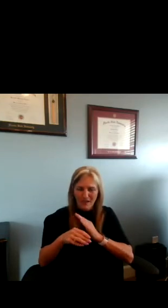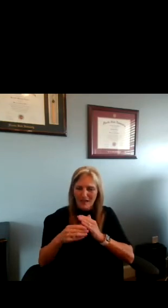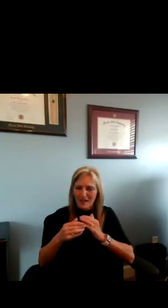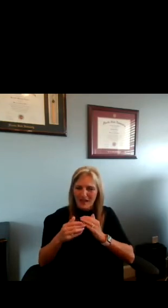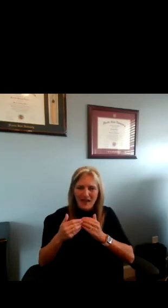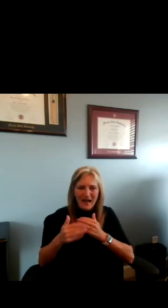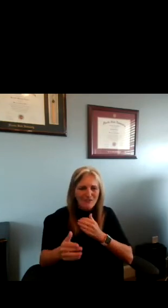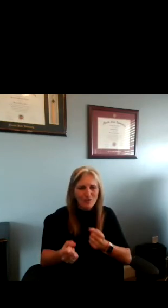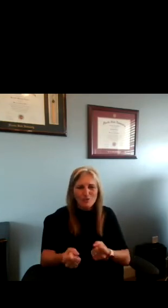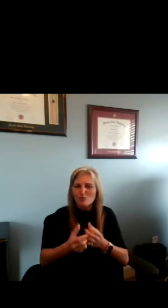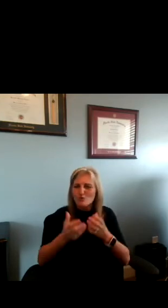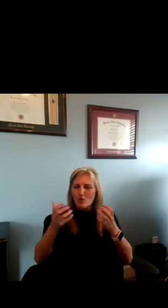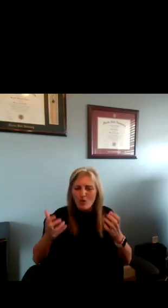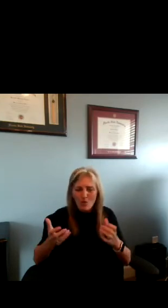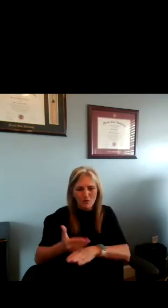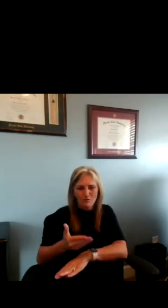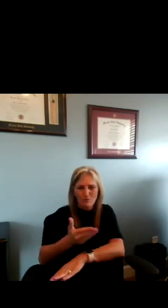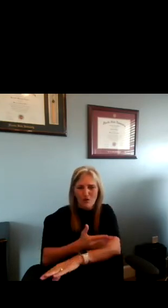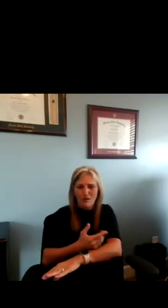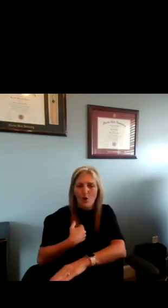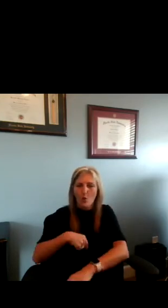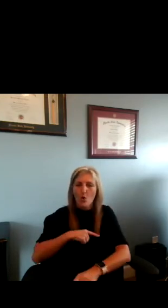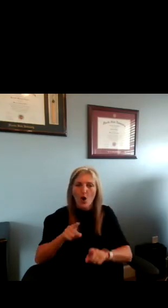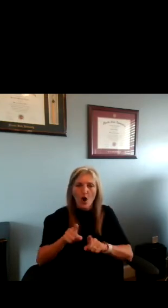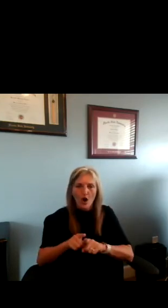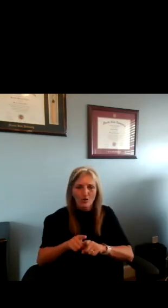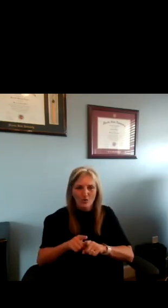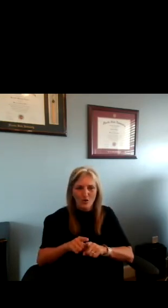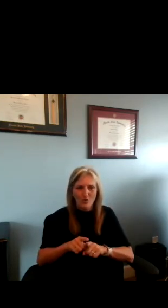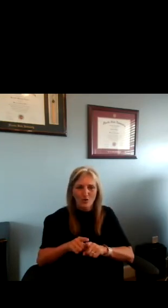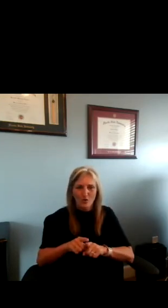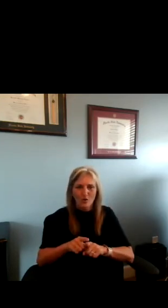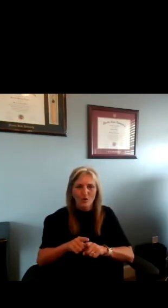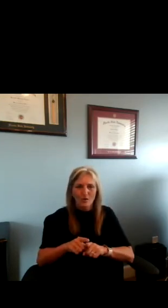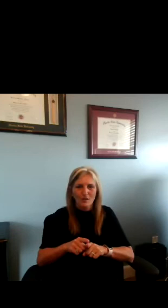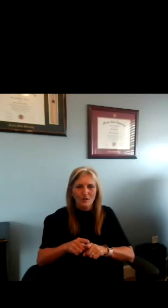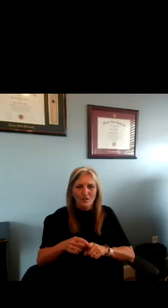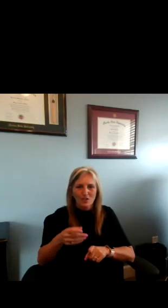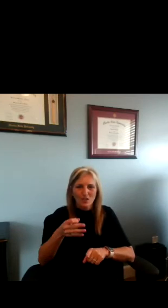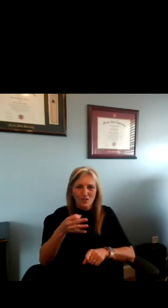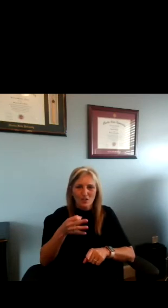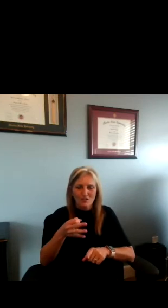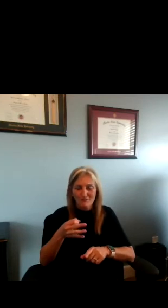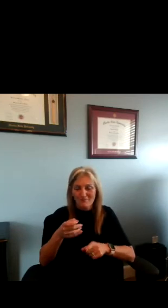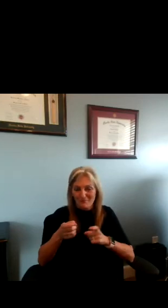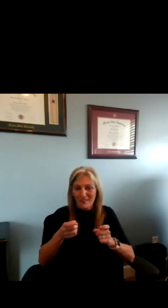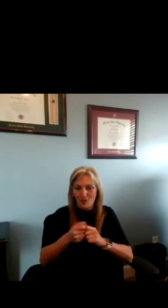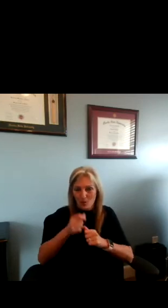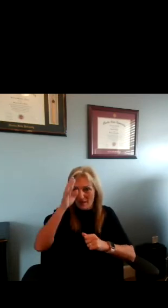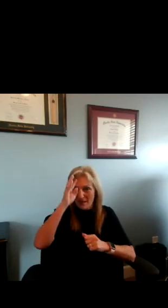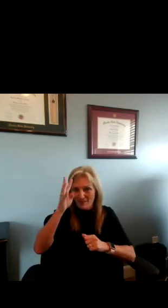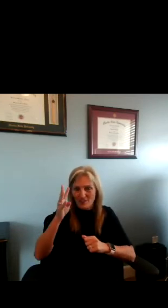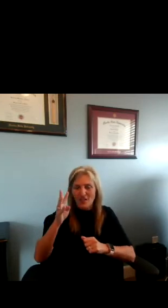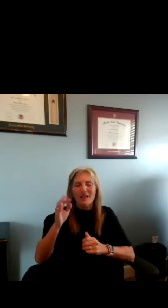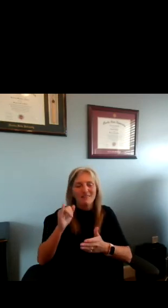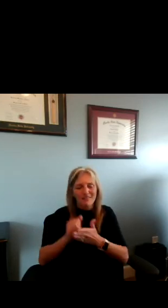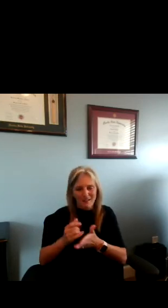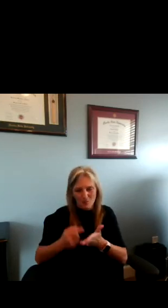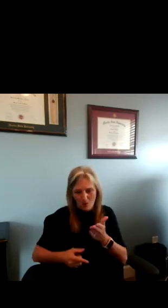progress. We're also on the brink of innovation, and that's what you're here to discuss